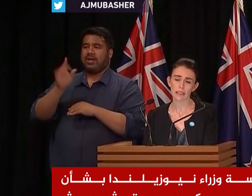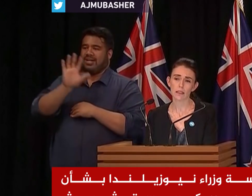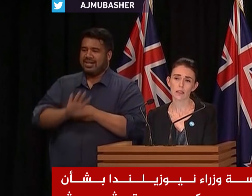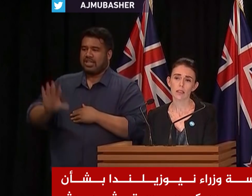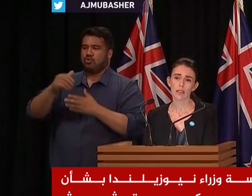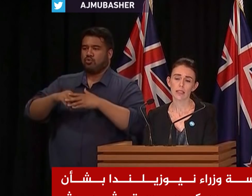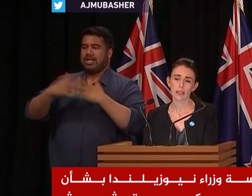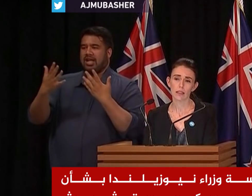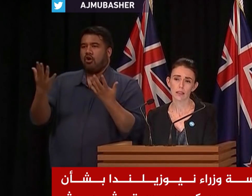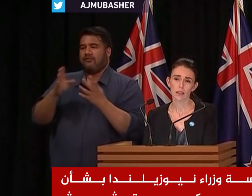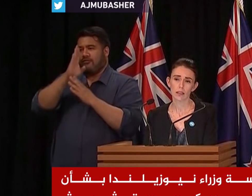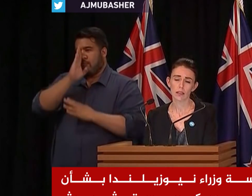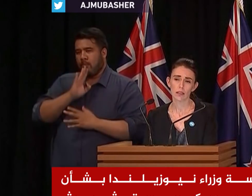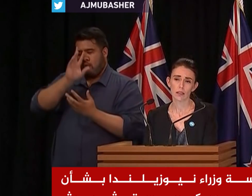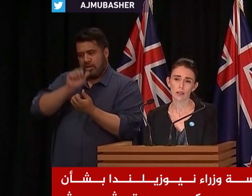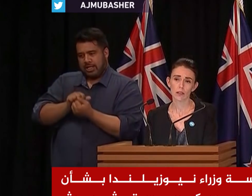also, yes.